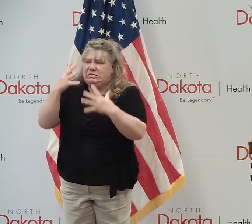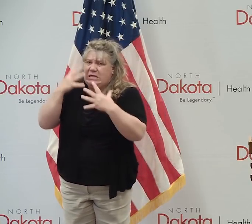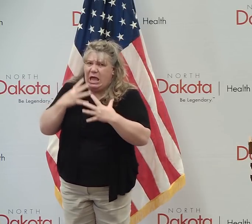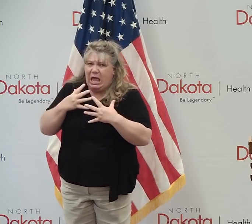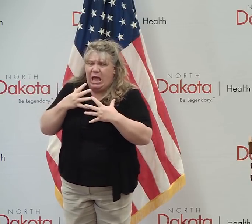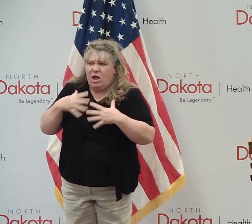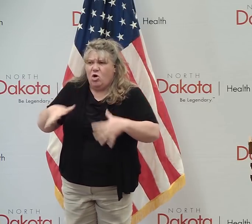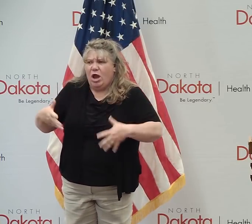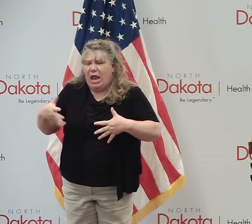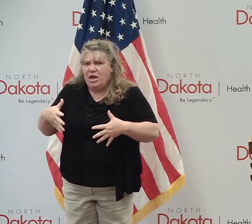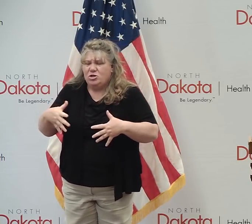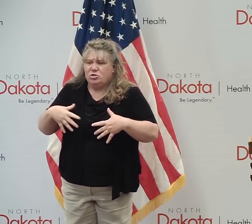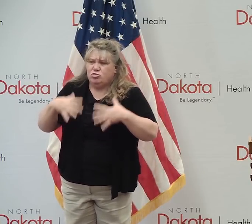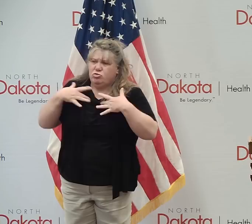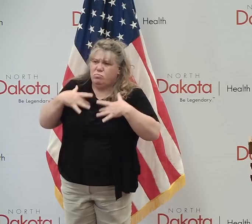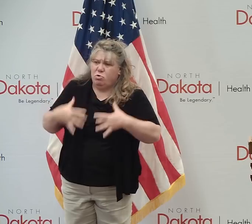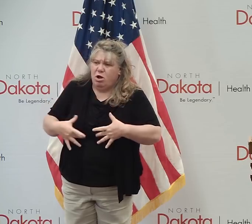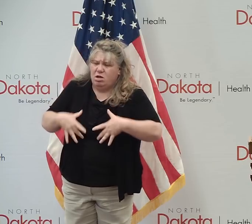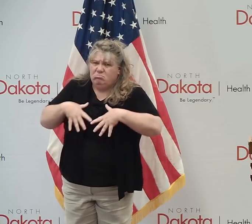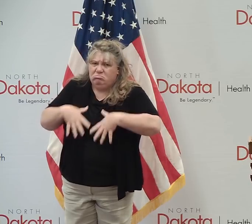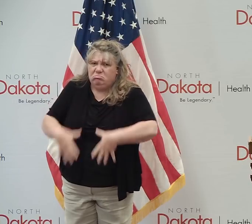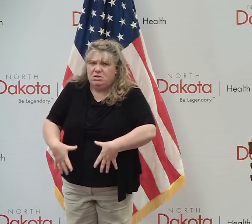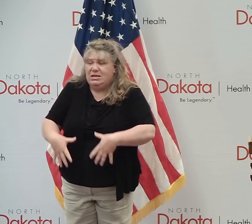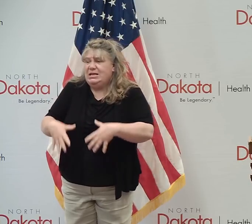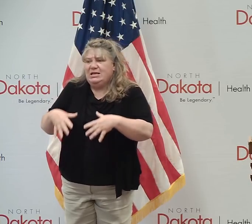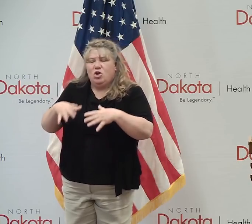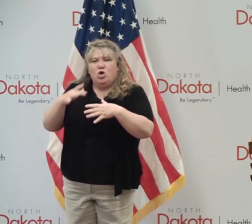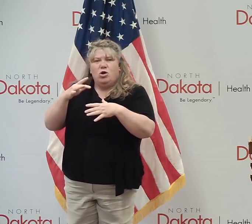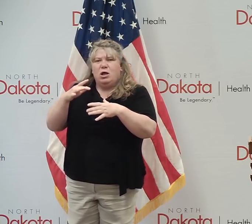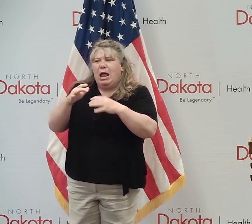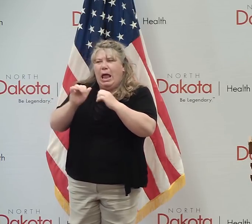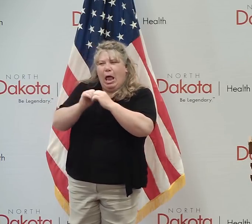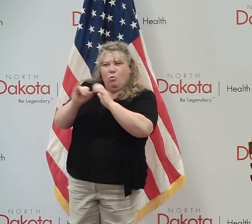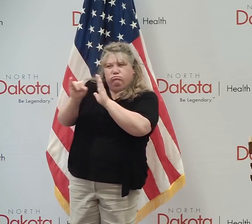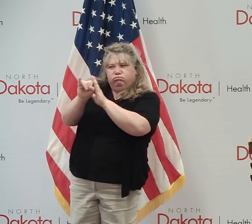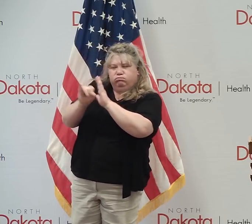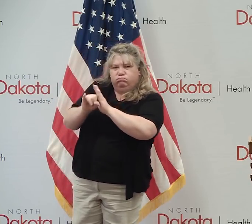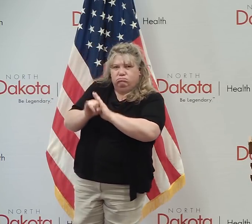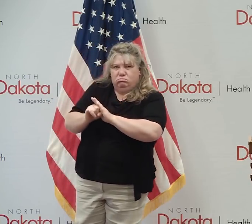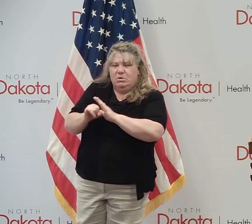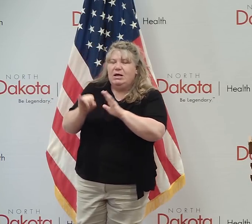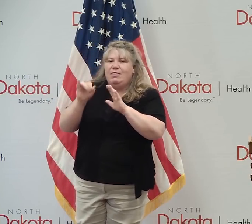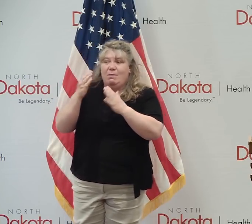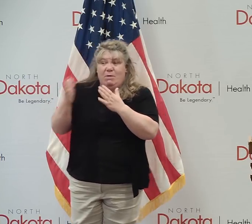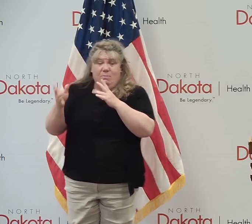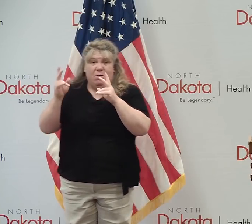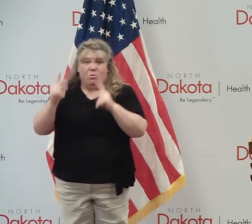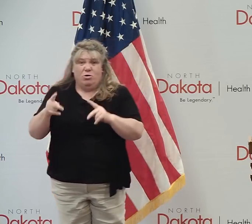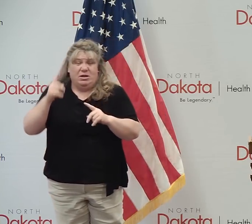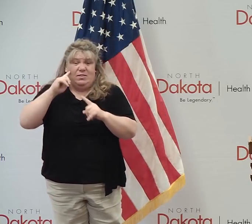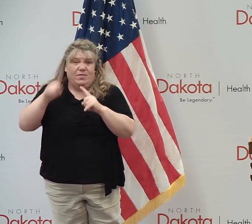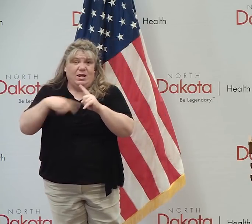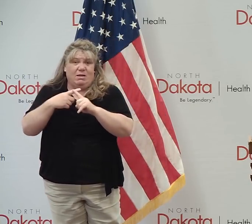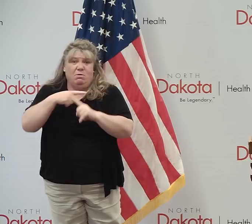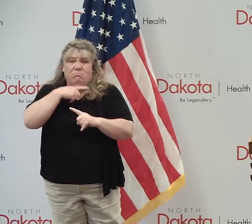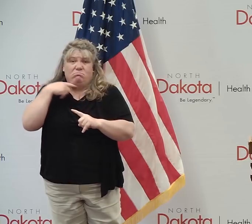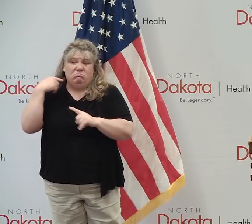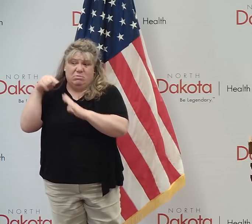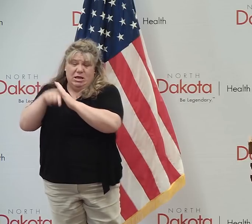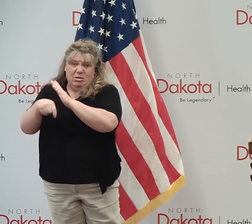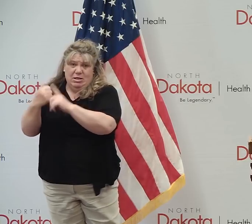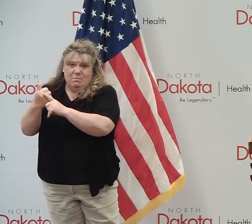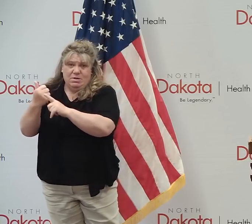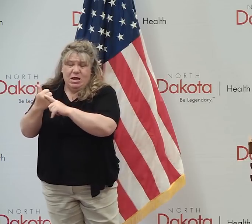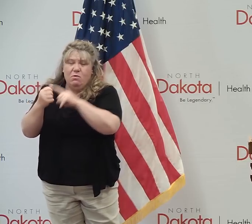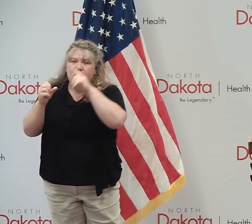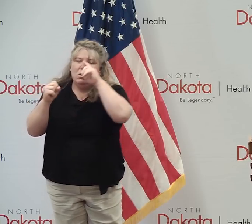or anxious or depressed, those could be early signs of someone that may even be thinking about taking their own life.